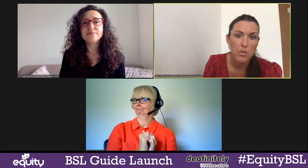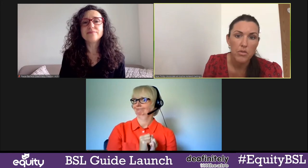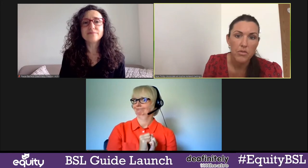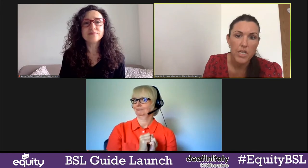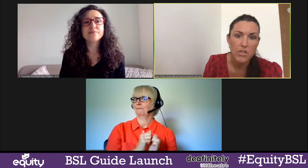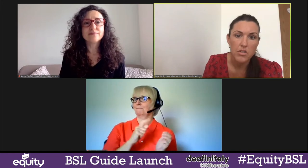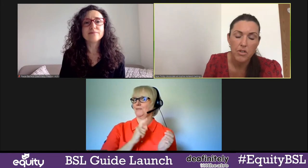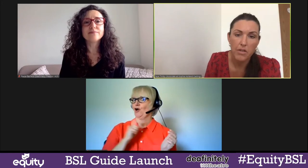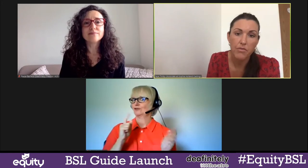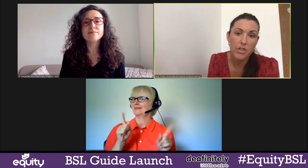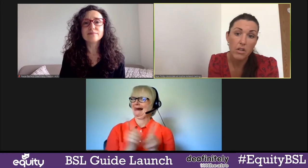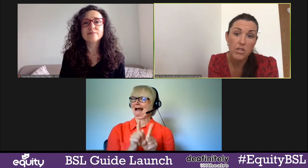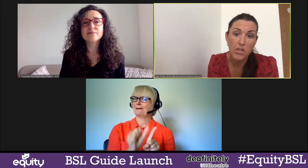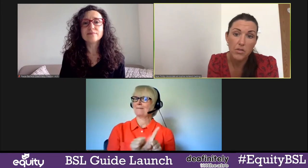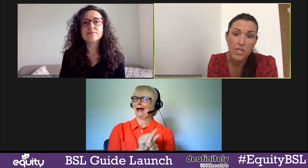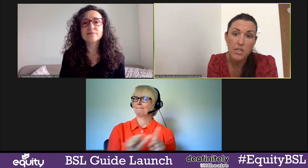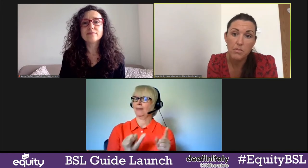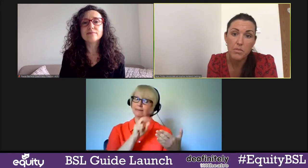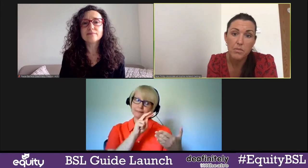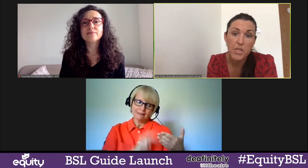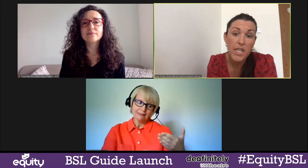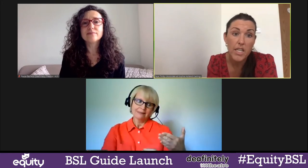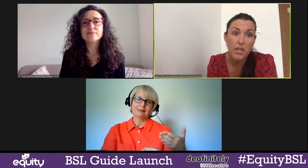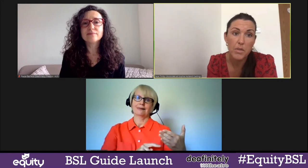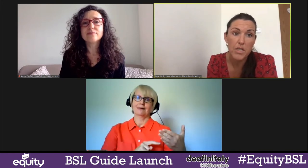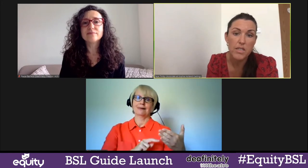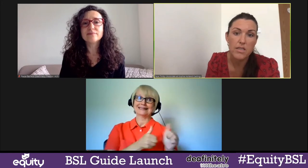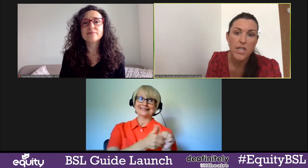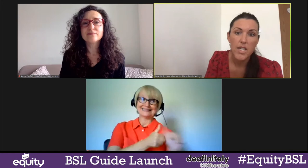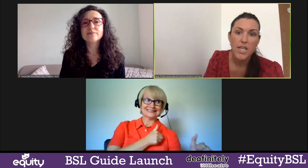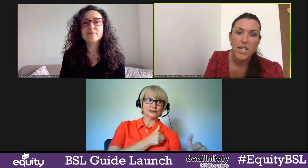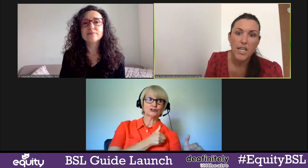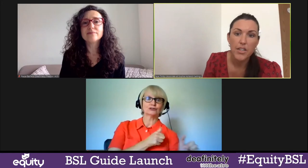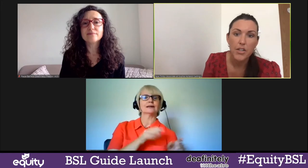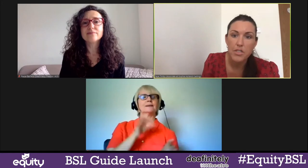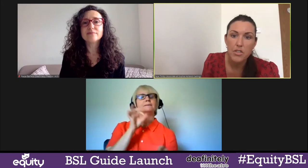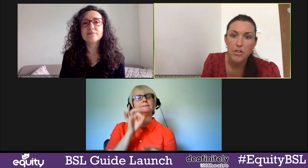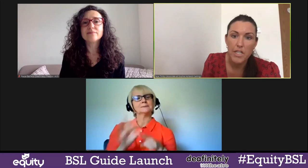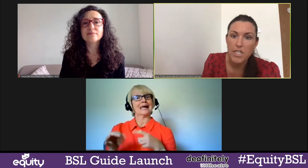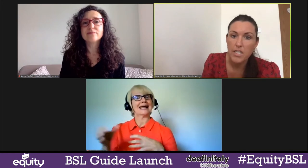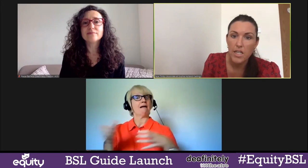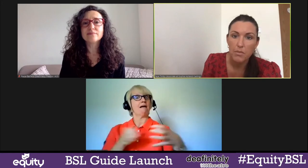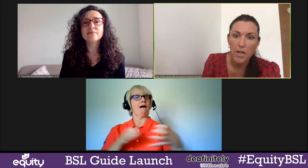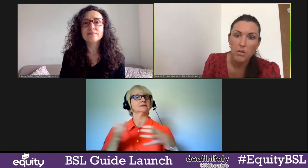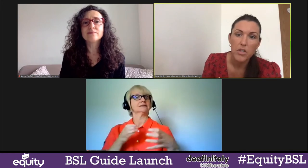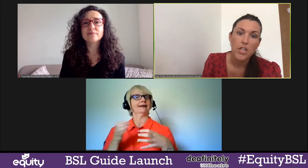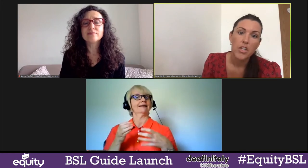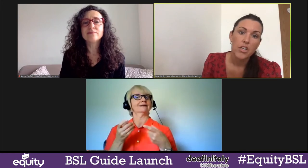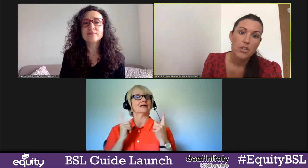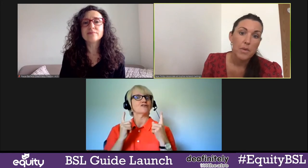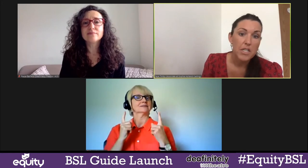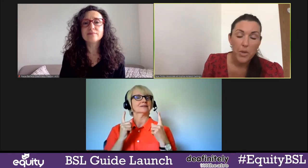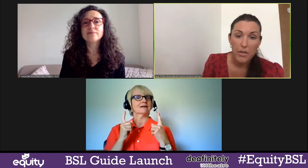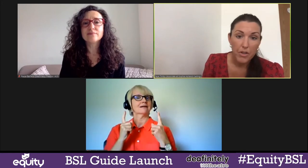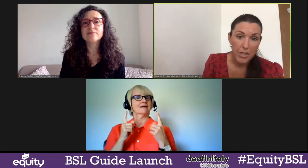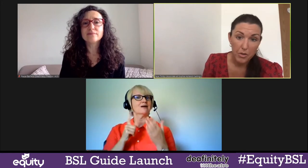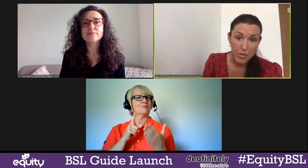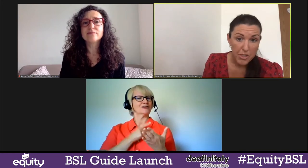for the industry and for casting offices in particular, because it goes into great detail about the best way of running an audition